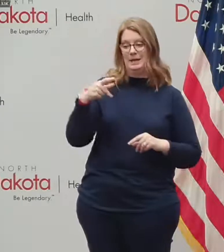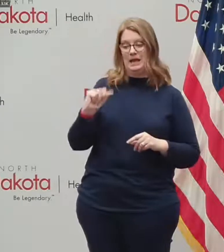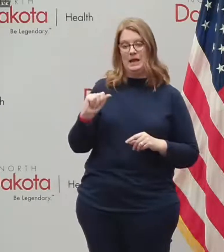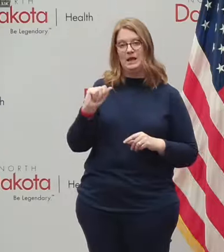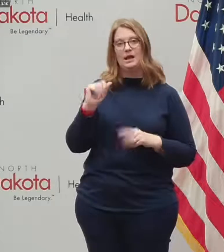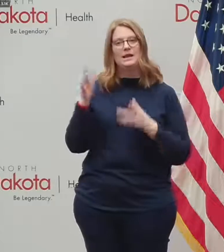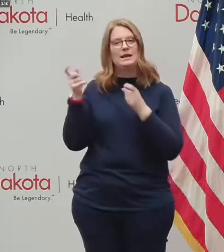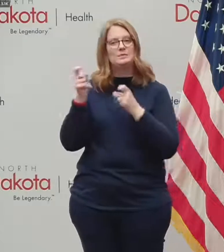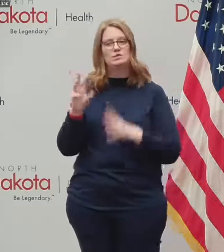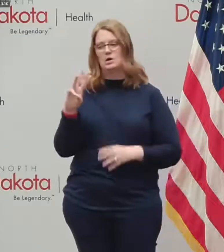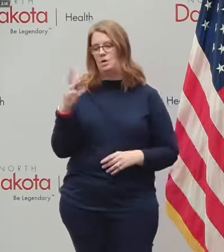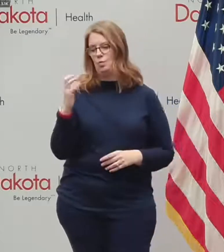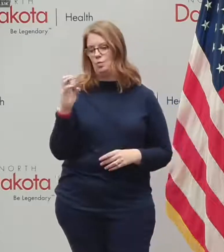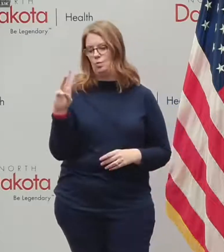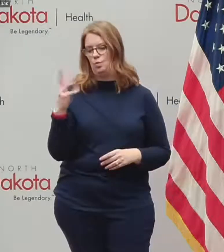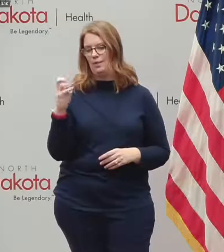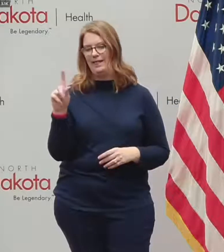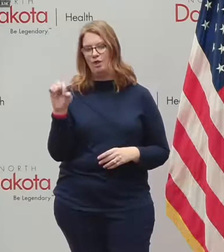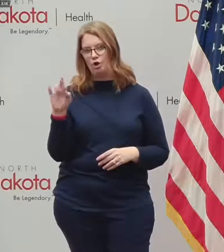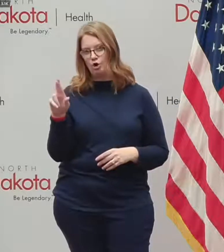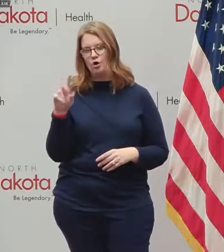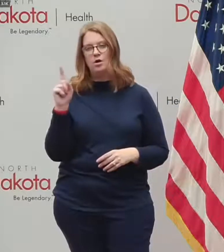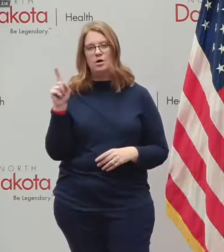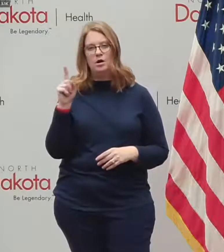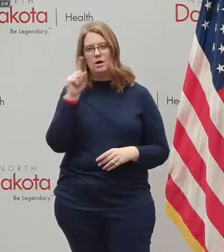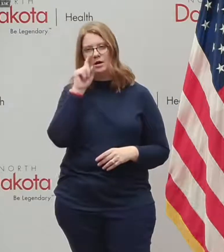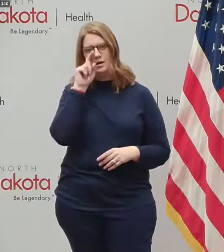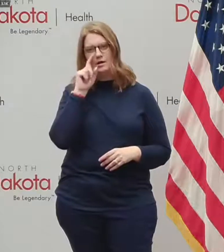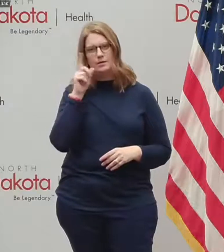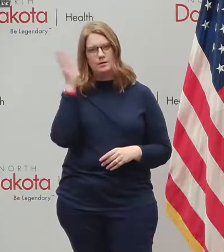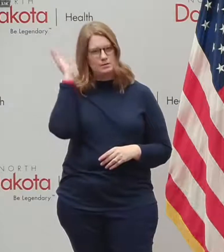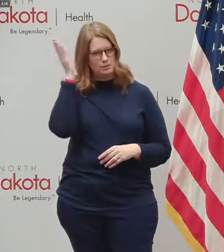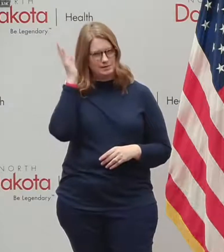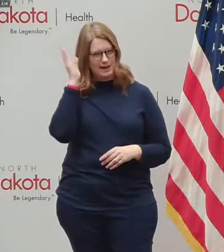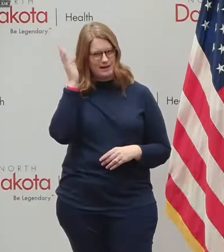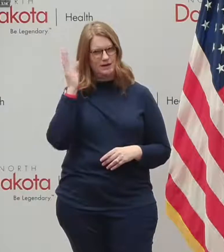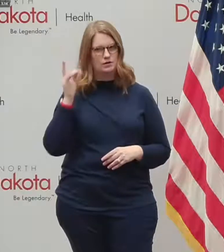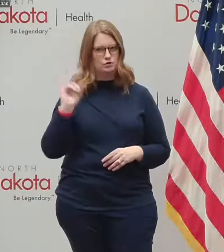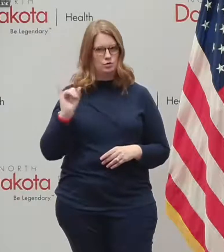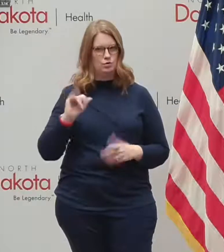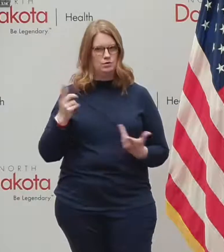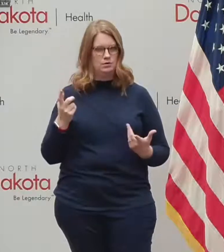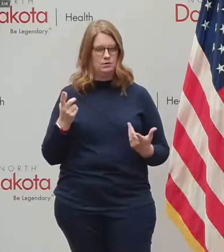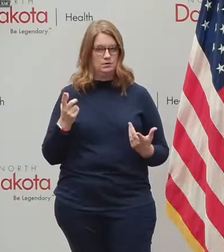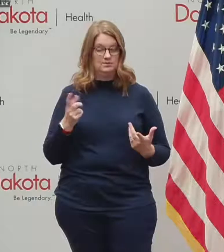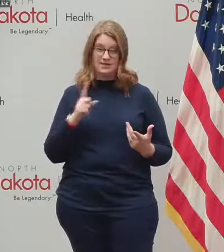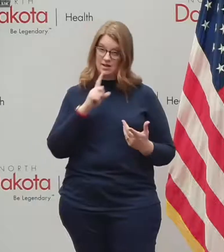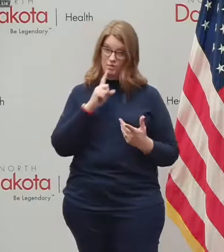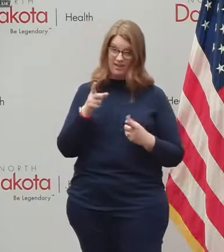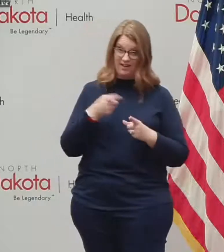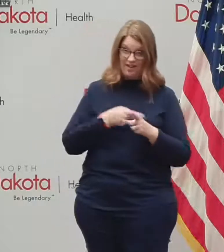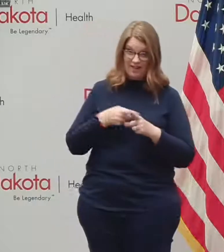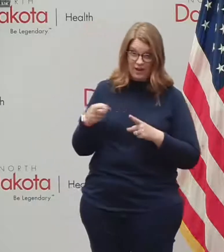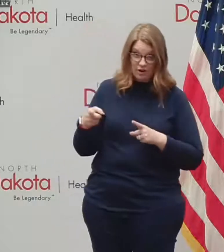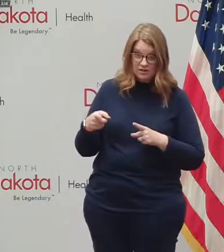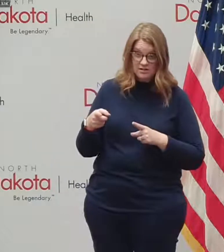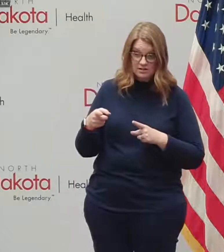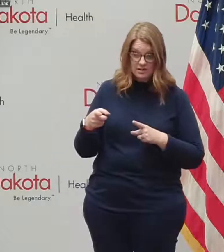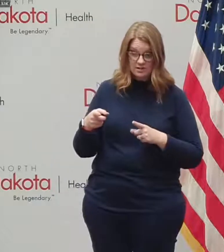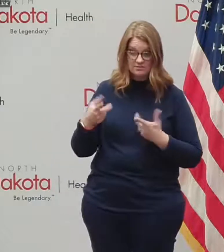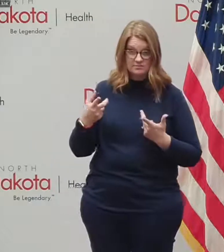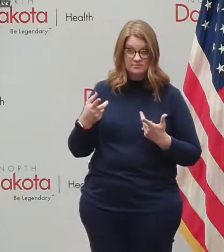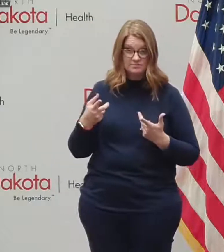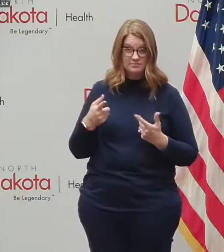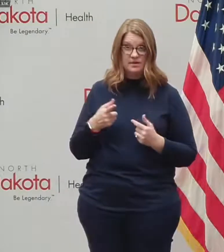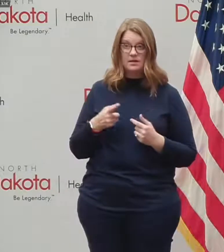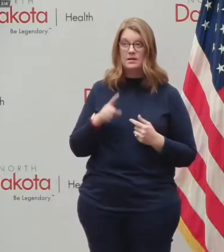Wheeler, one of his folks was on presenting just before me today. I mean, these are all areas where it's going to be important, where North Dakota voice